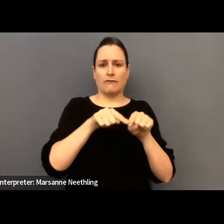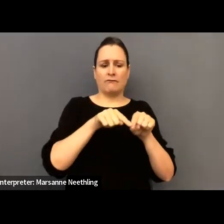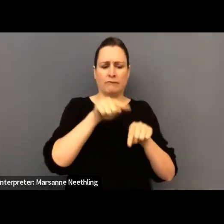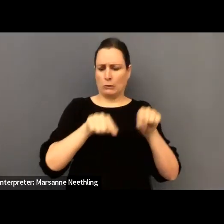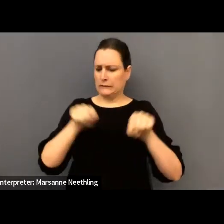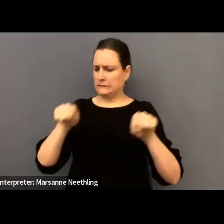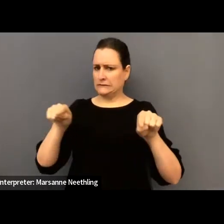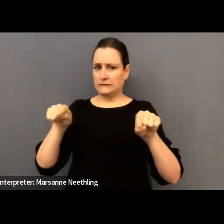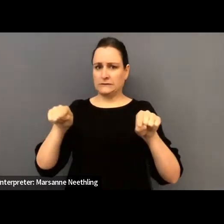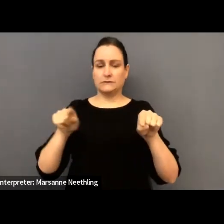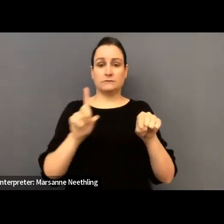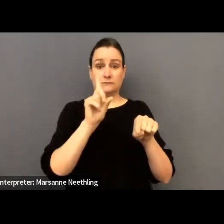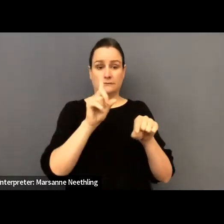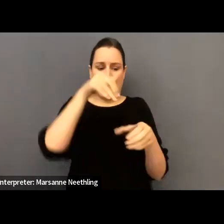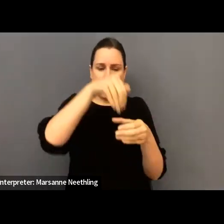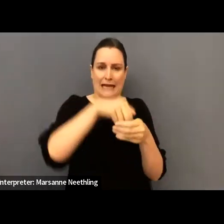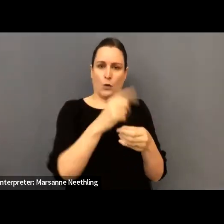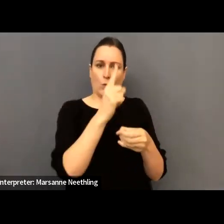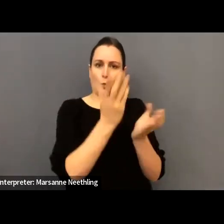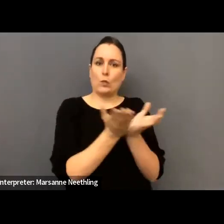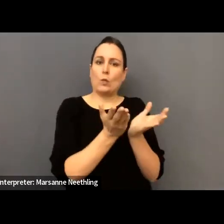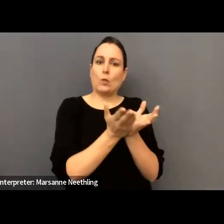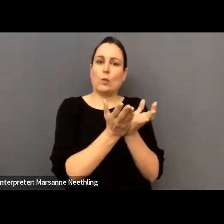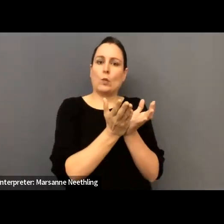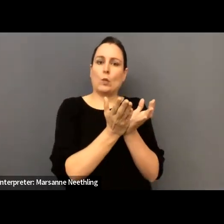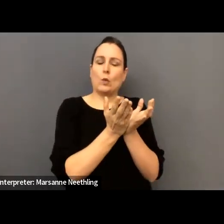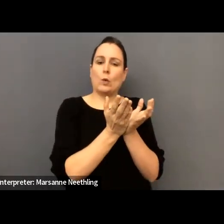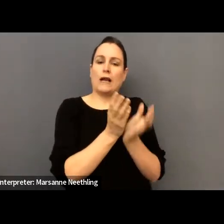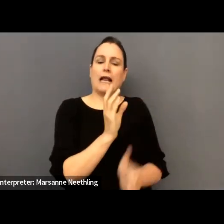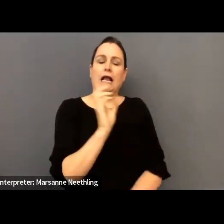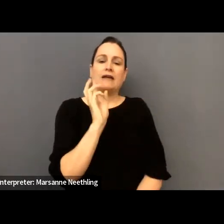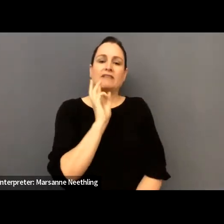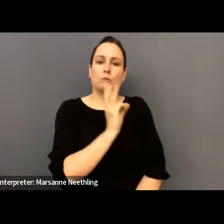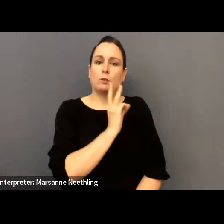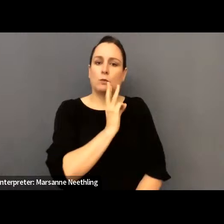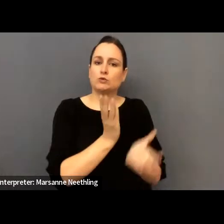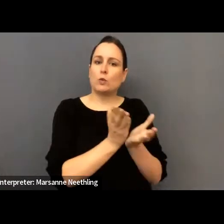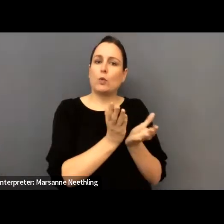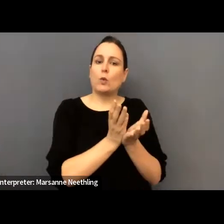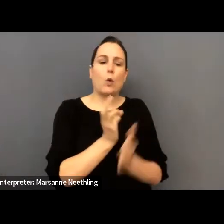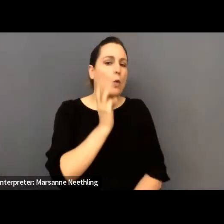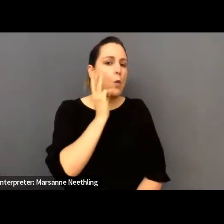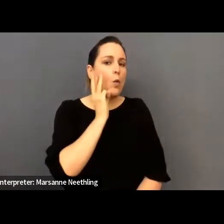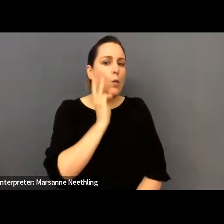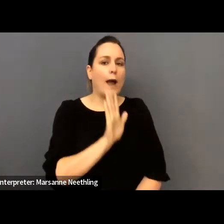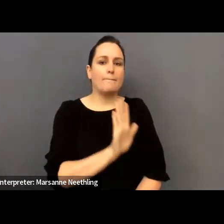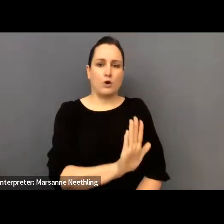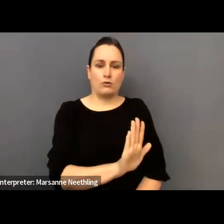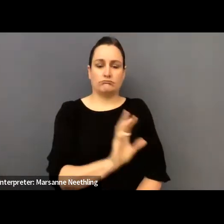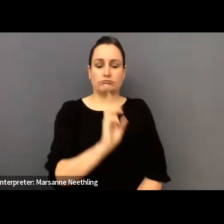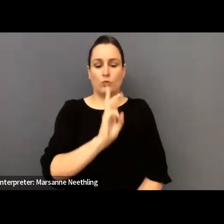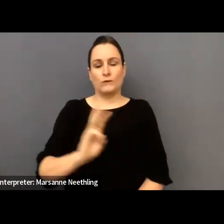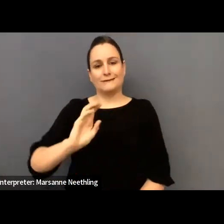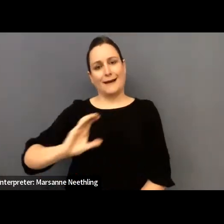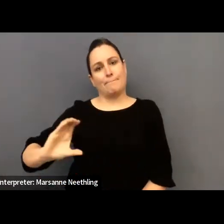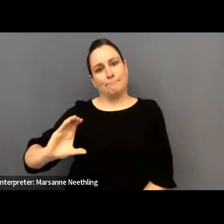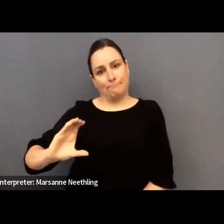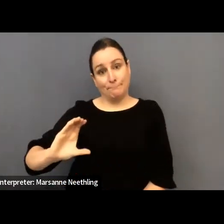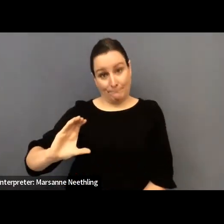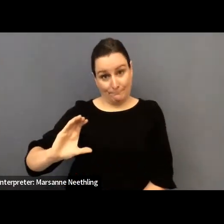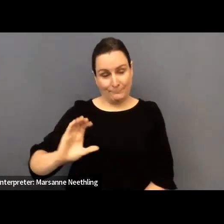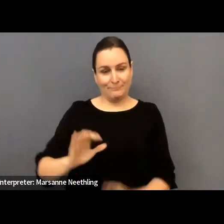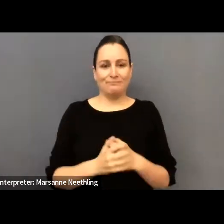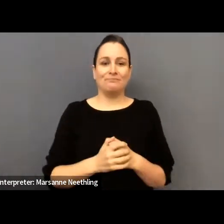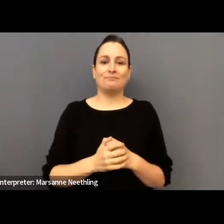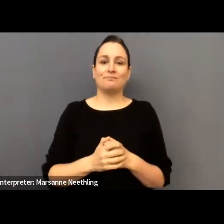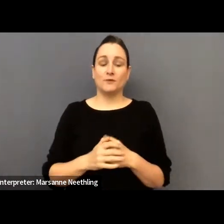the Dominican School for the Deaf in Wynberg in the Western Cape. Mrs.